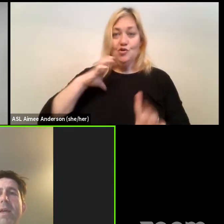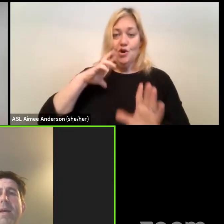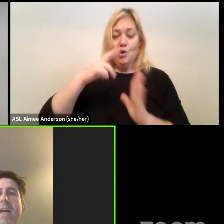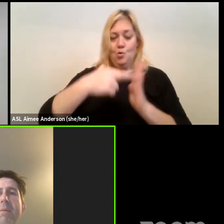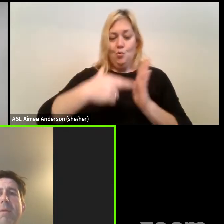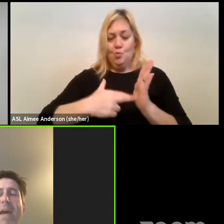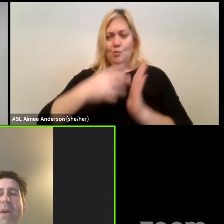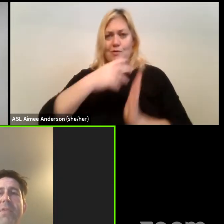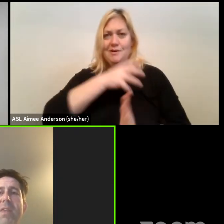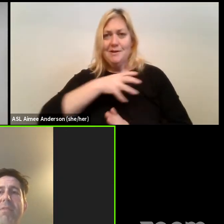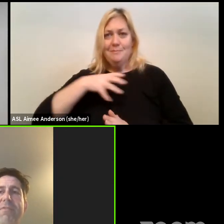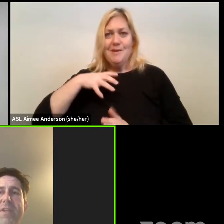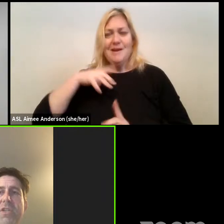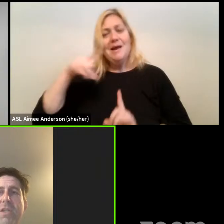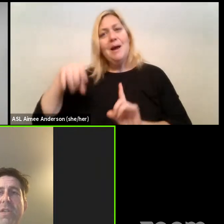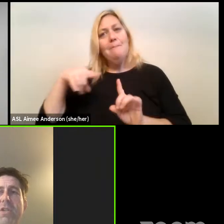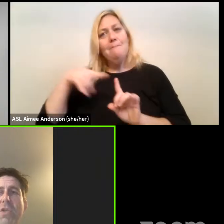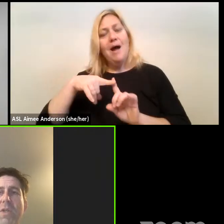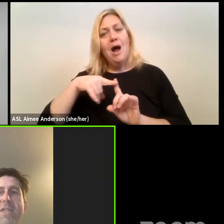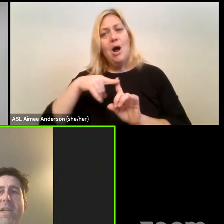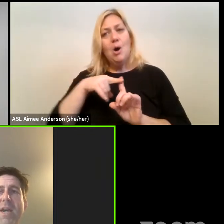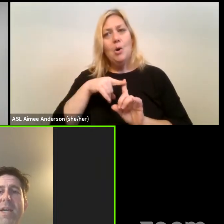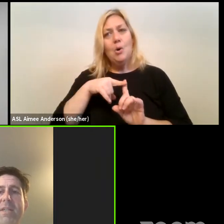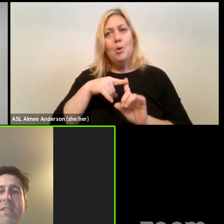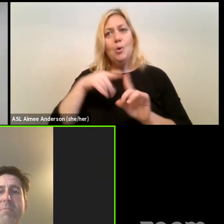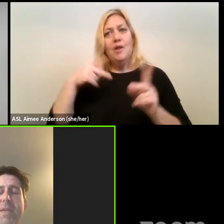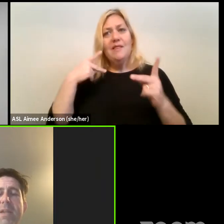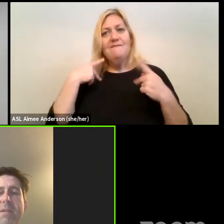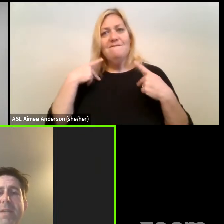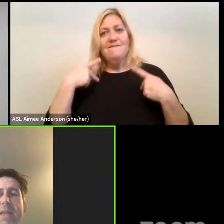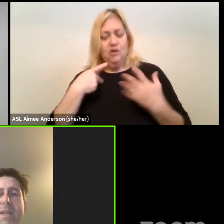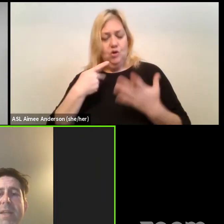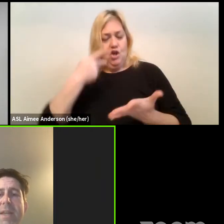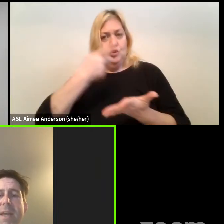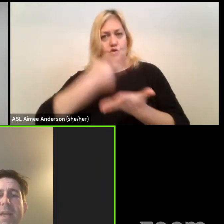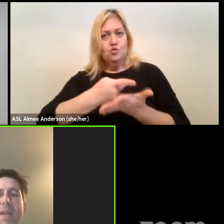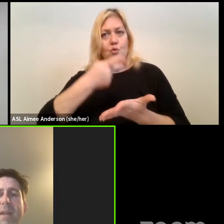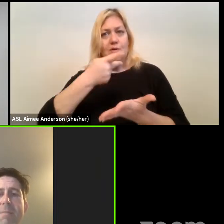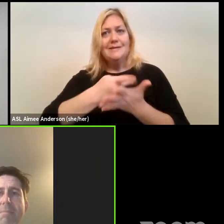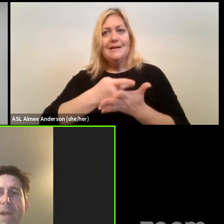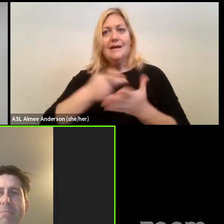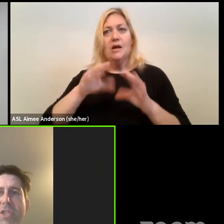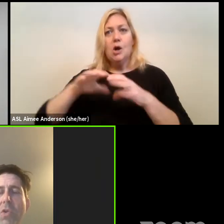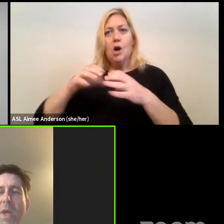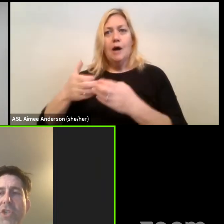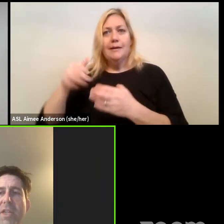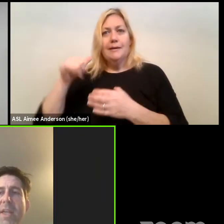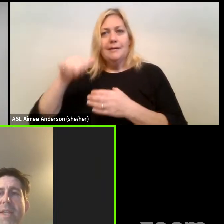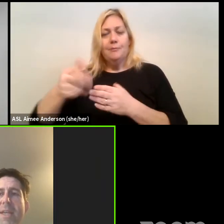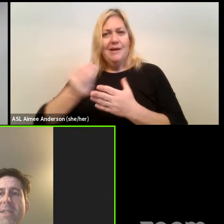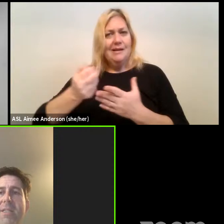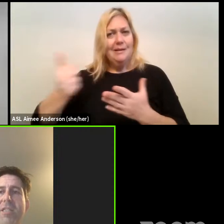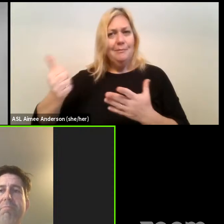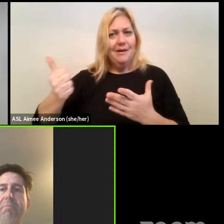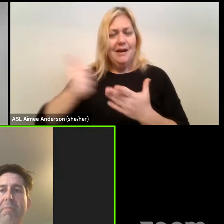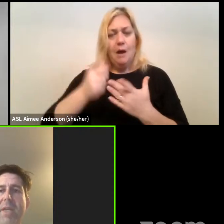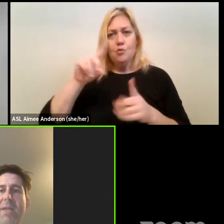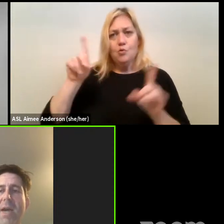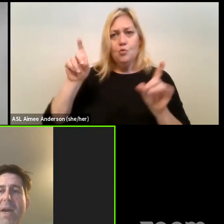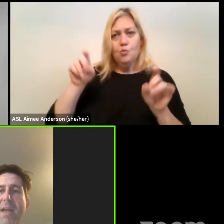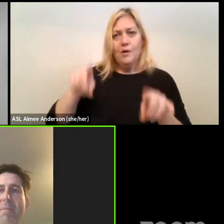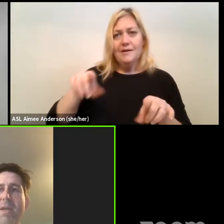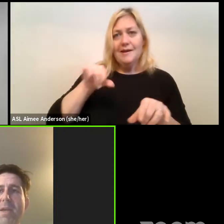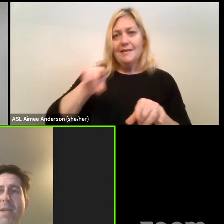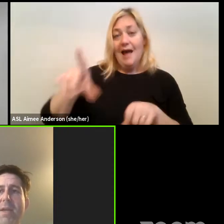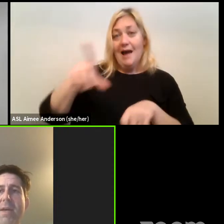Committee, about the physical endorsing caucus is being eliminated. And I'm just questioning, is this